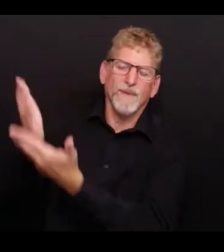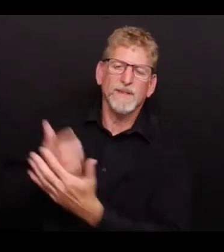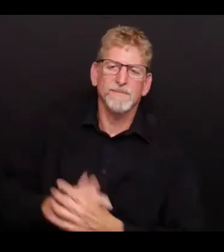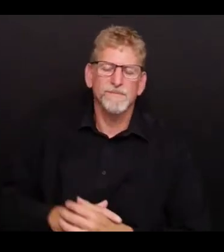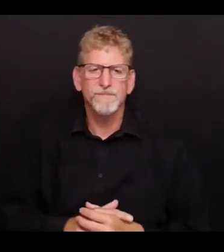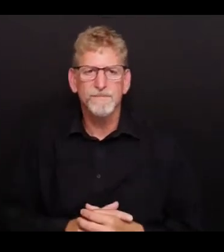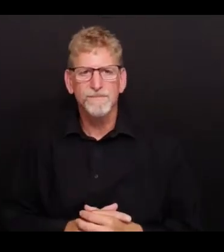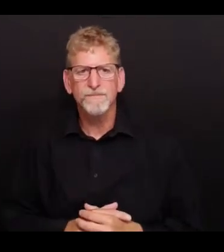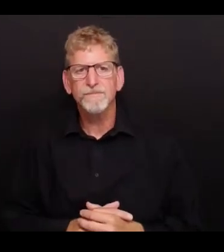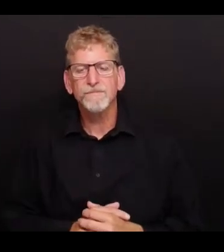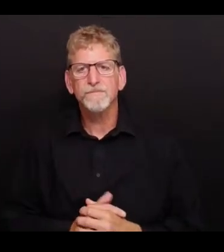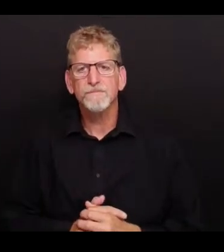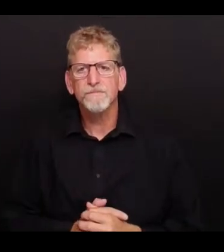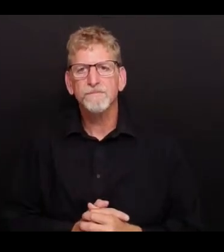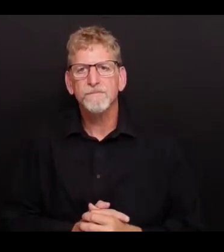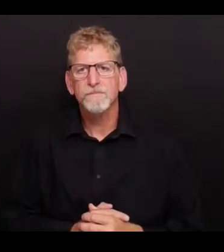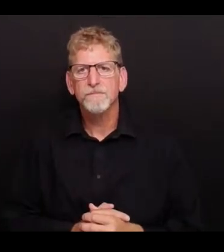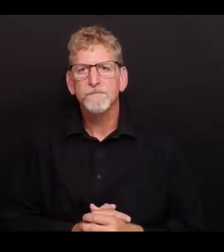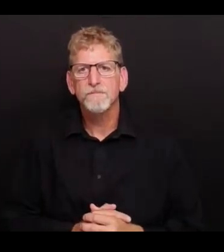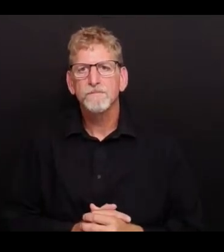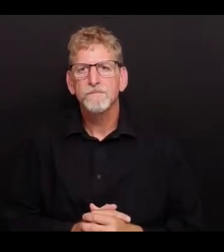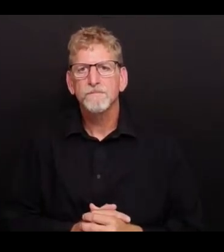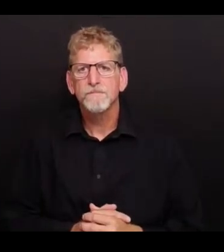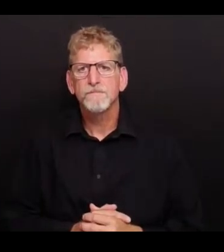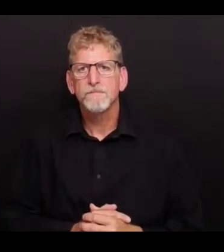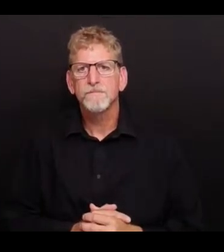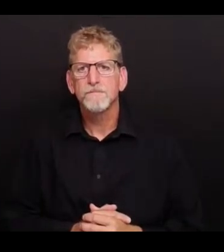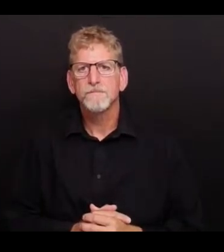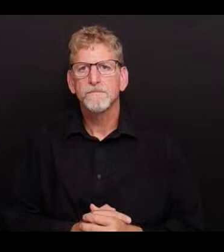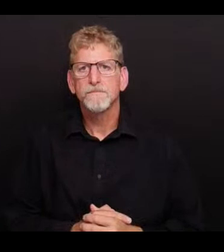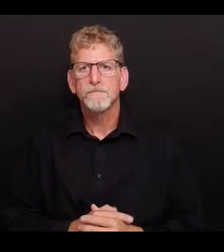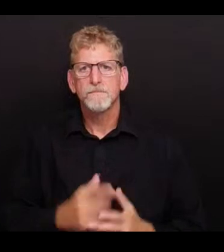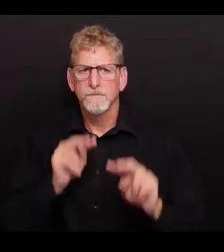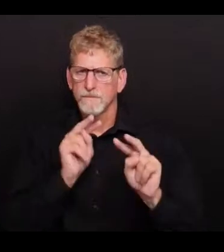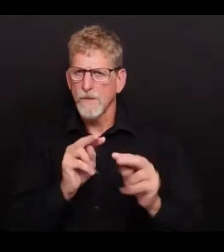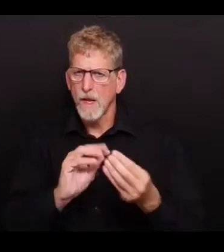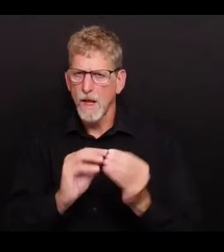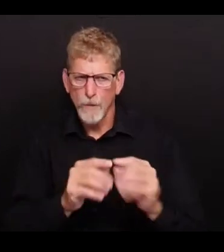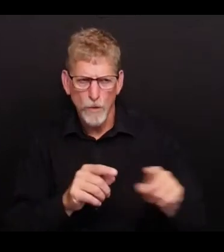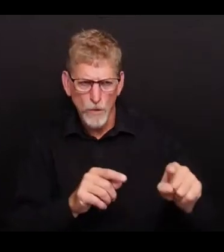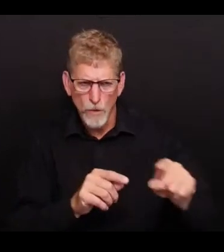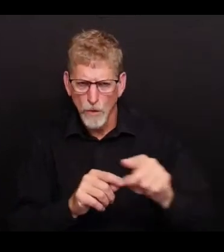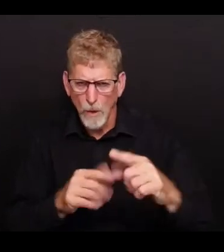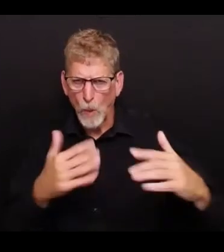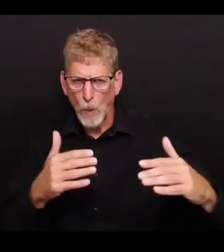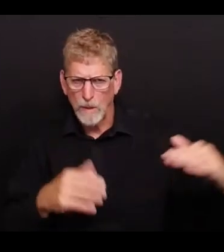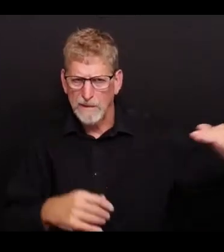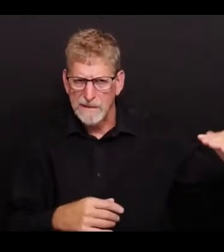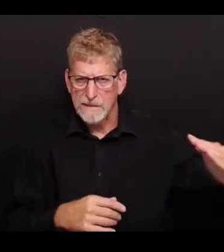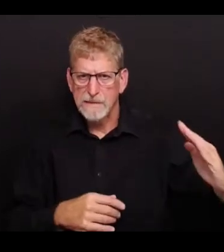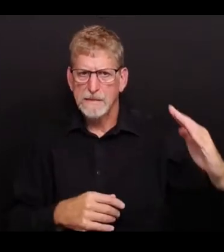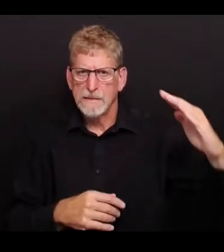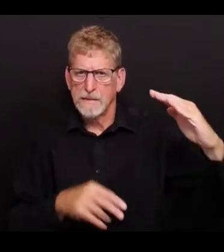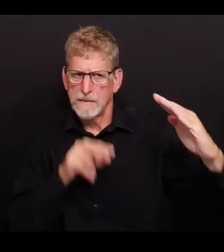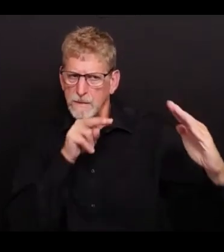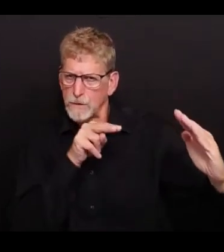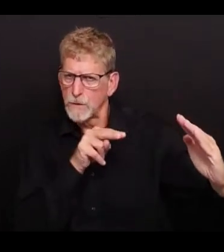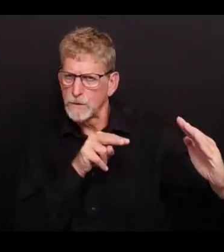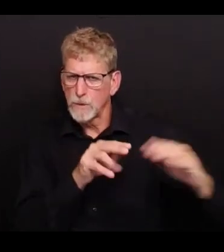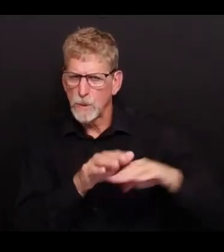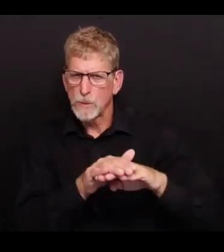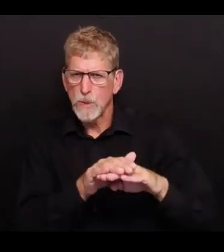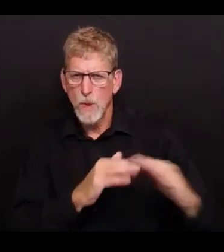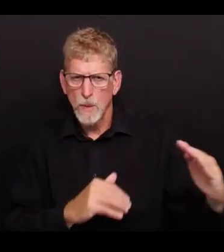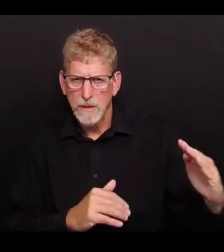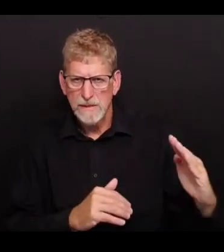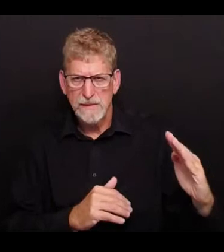definitely watching our statewide trends closely. We're glad to see a little bit of slowing down of the increase, but just going into the school year at